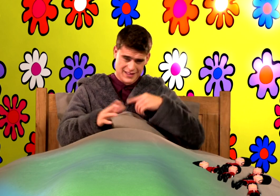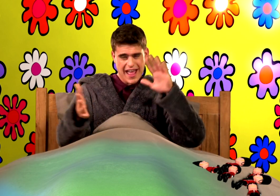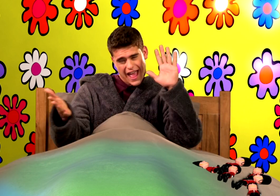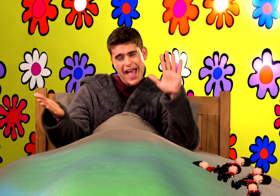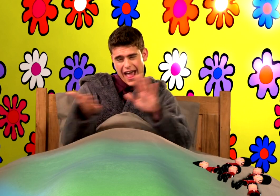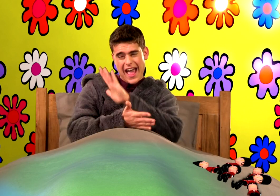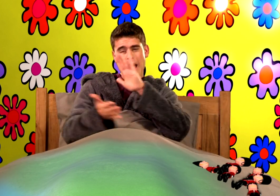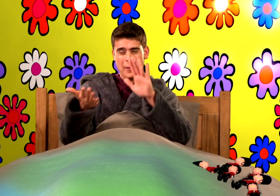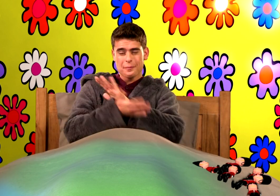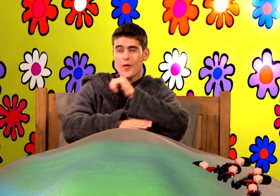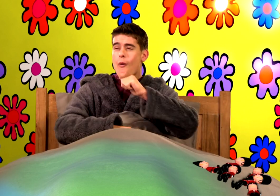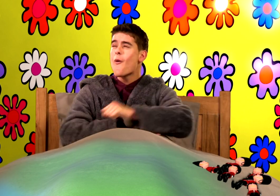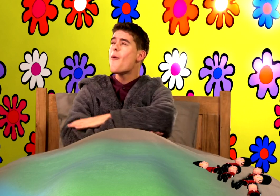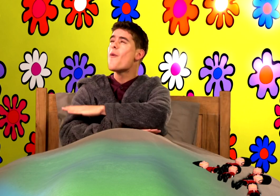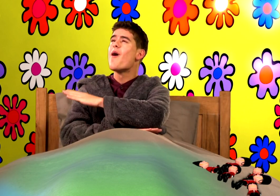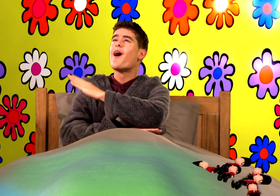to keep me happy all the day.